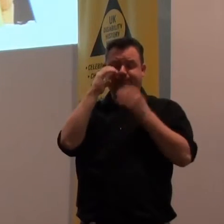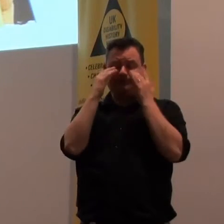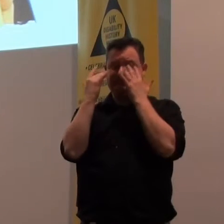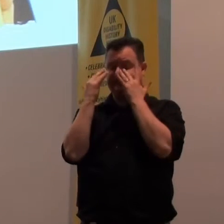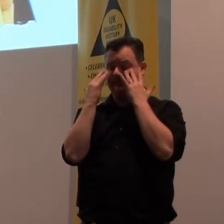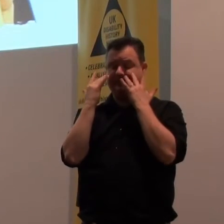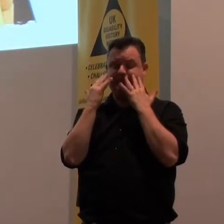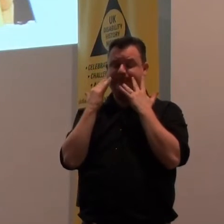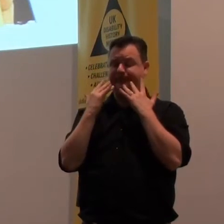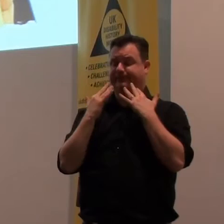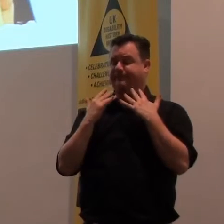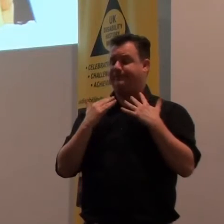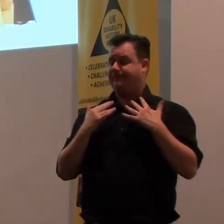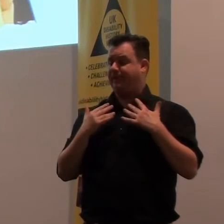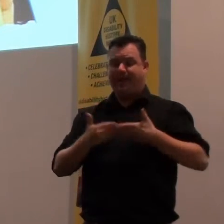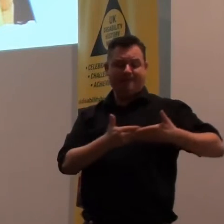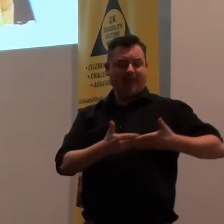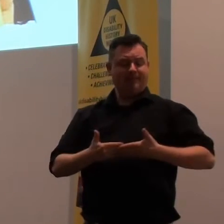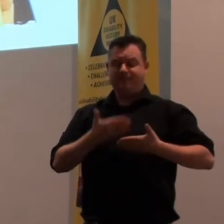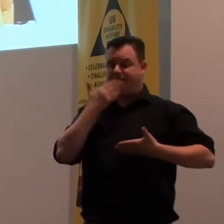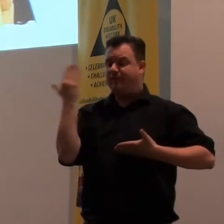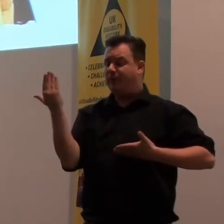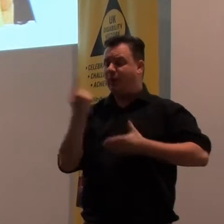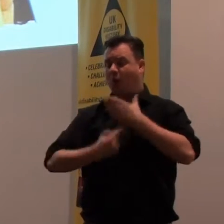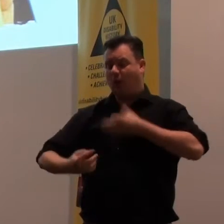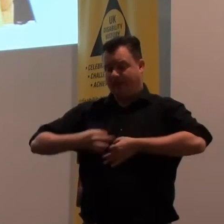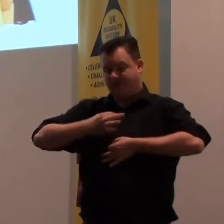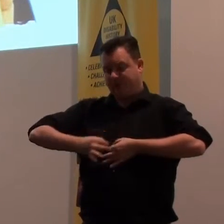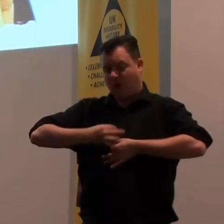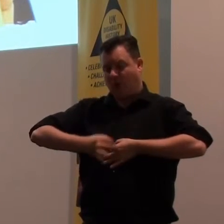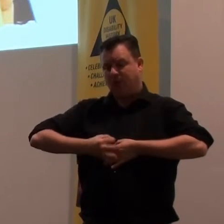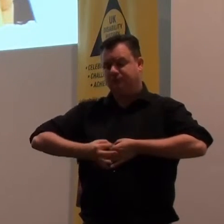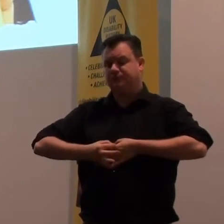babies, only buttonholes to mark my passing years.